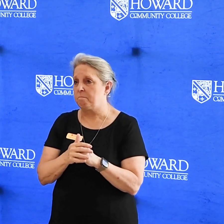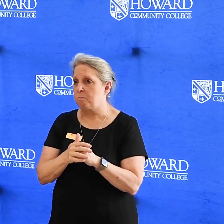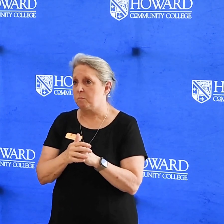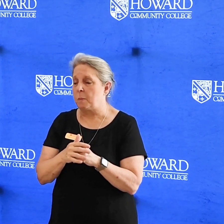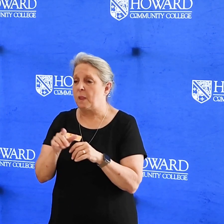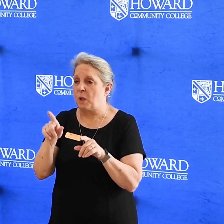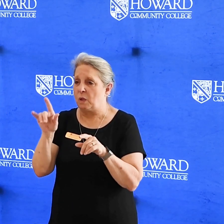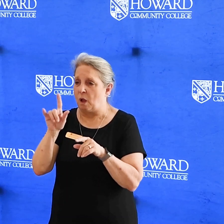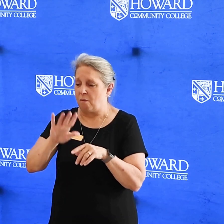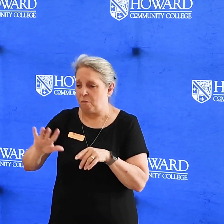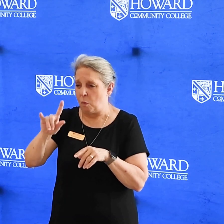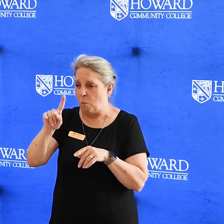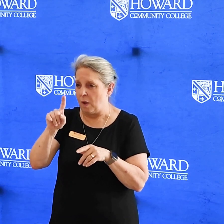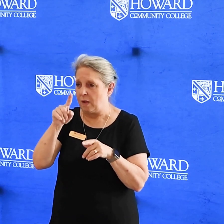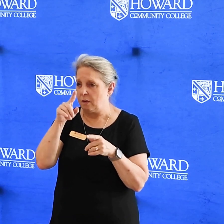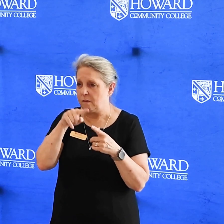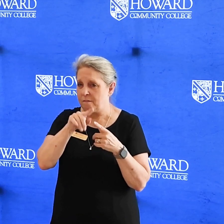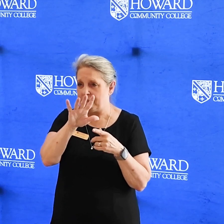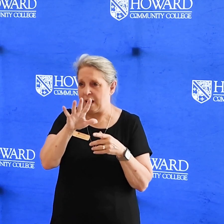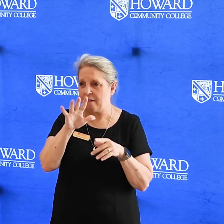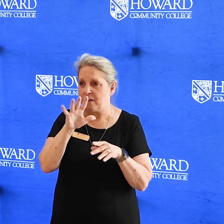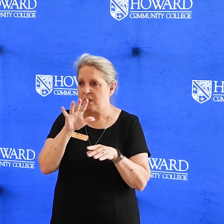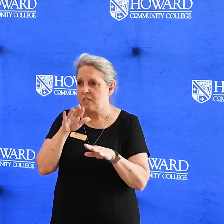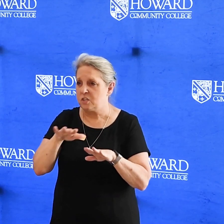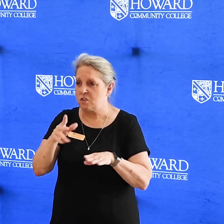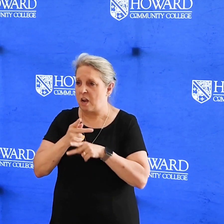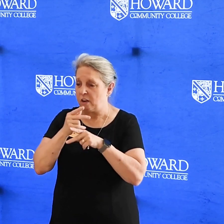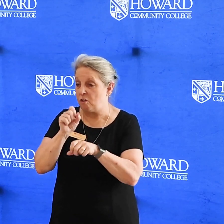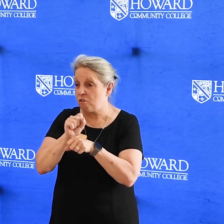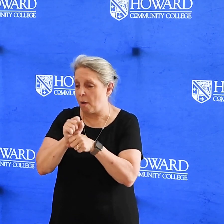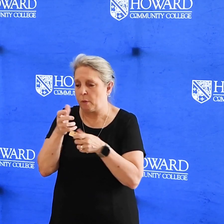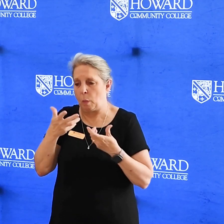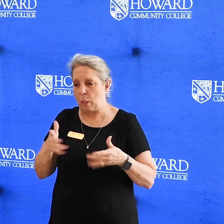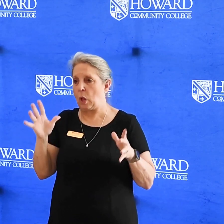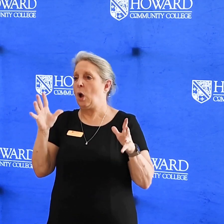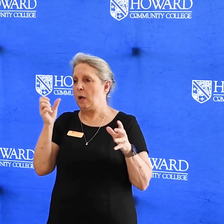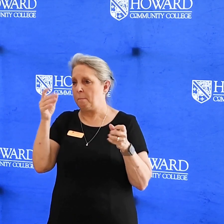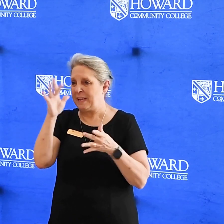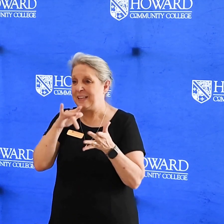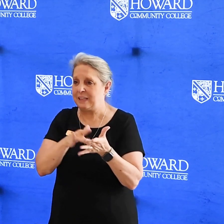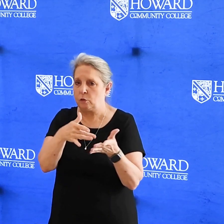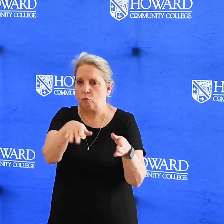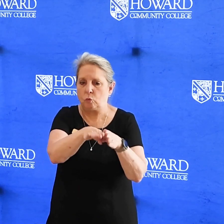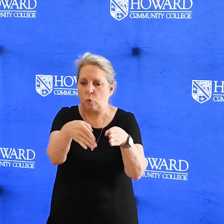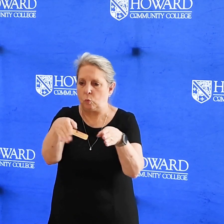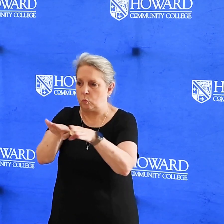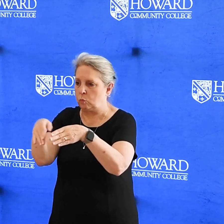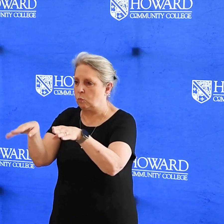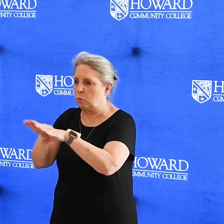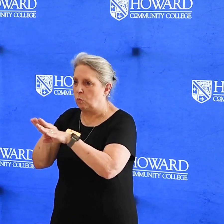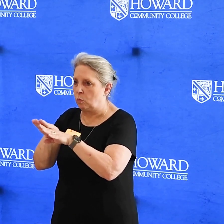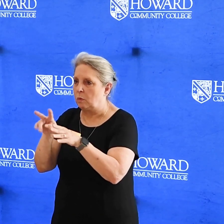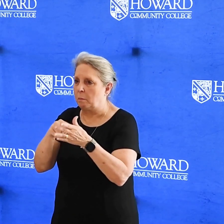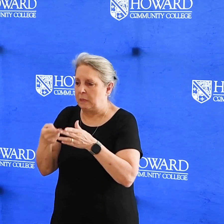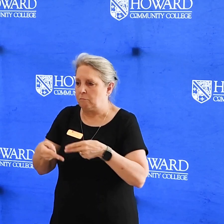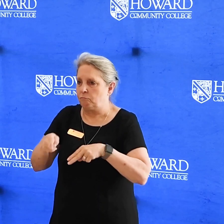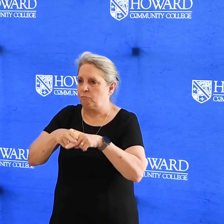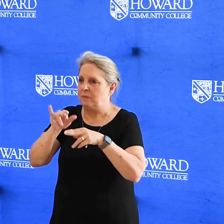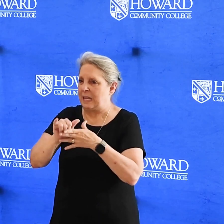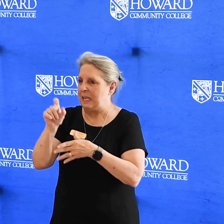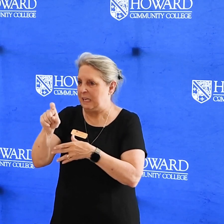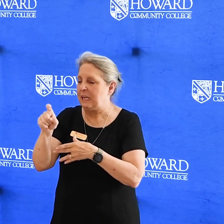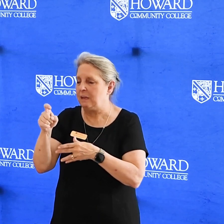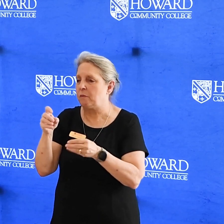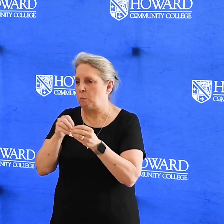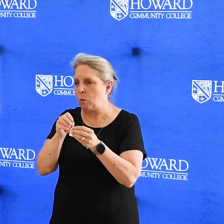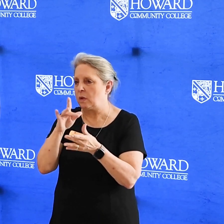Moreover, approximately 1 in 5 childcare jobs have been lost, and many centers have closed, compounding the need.